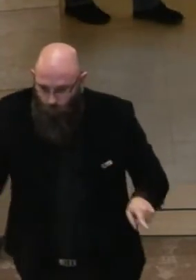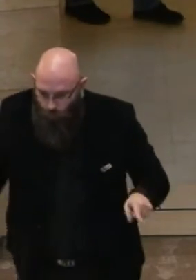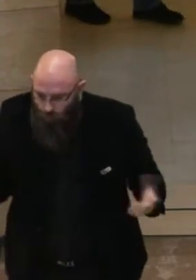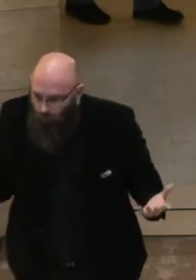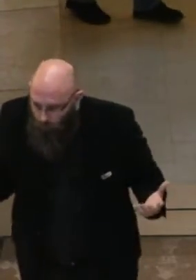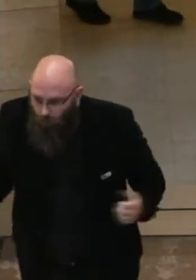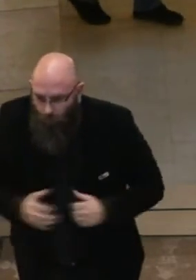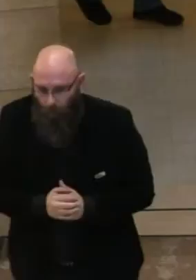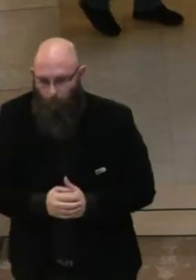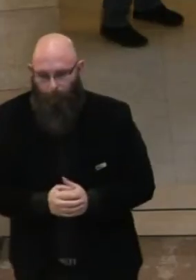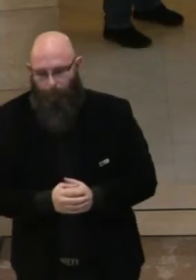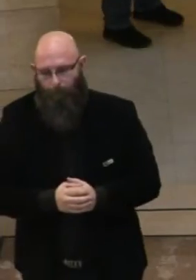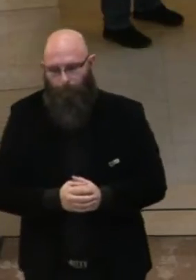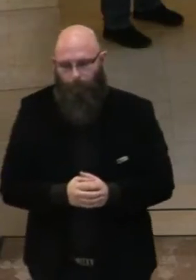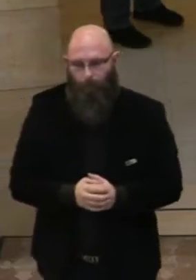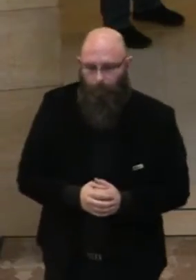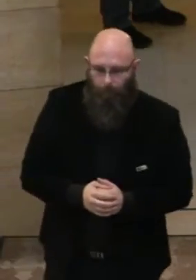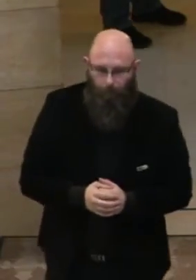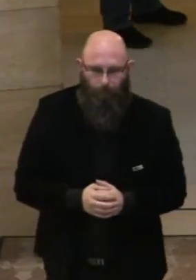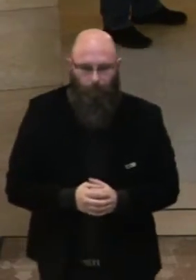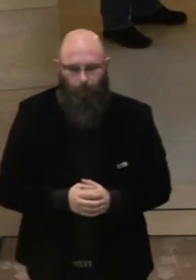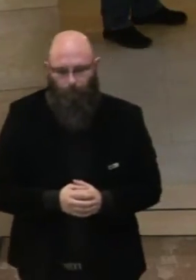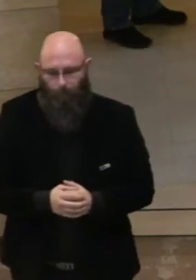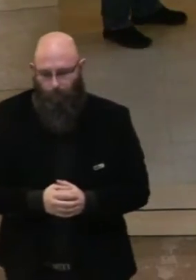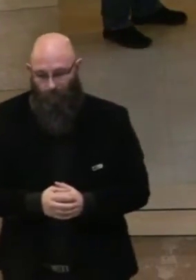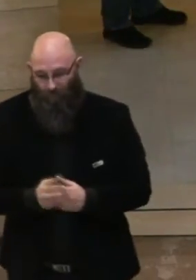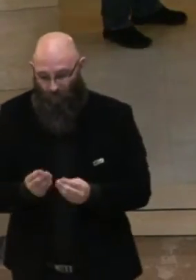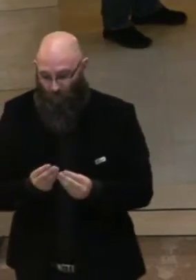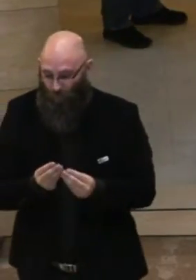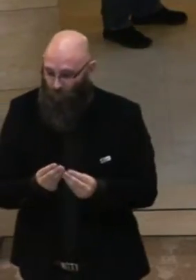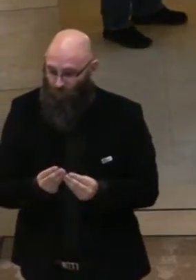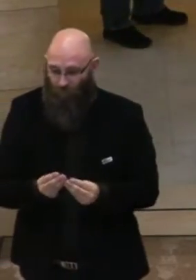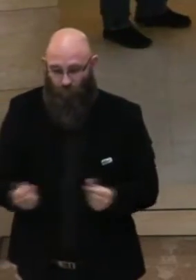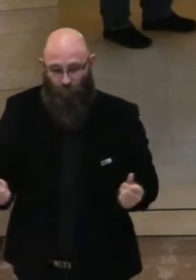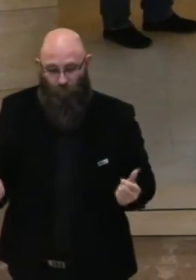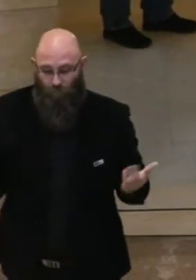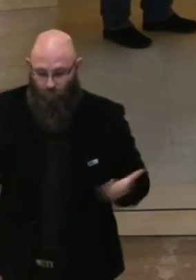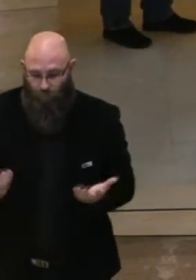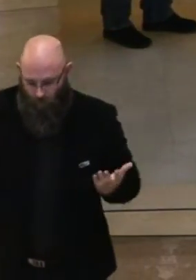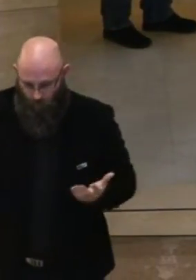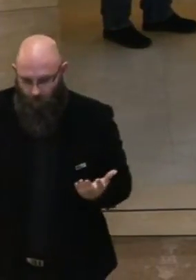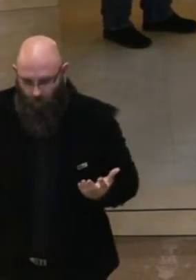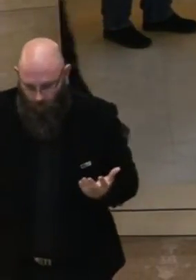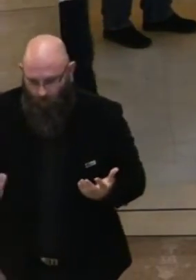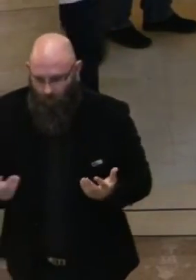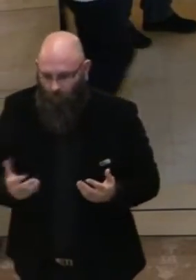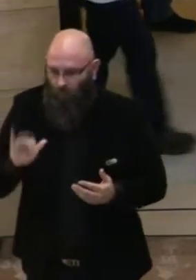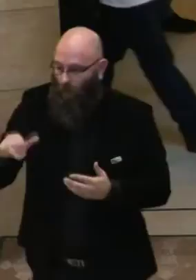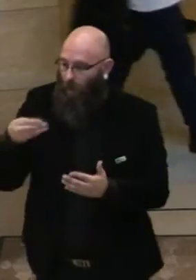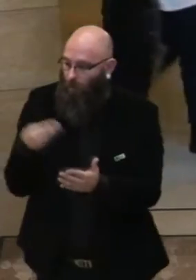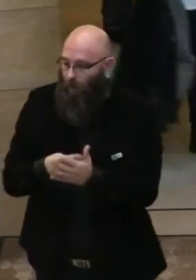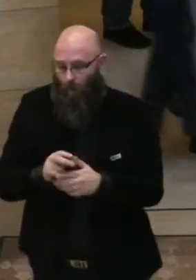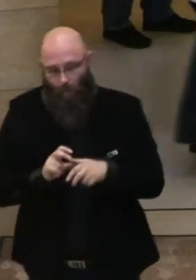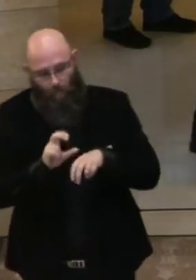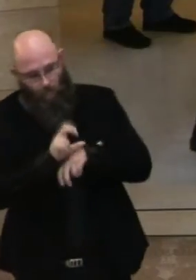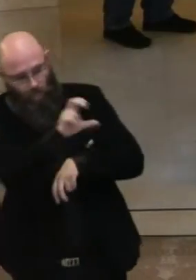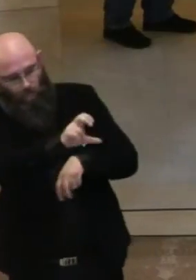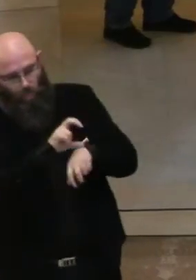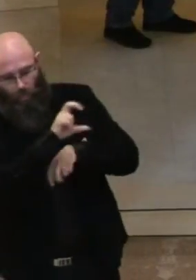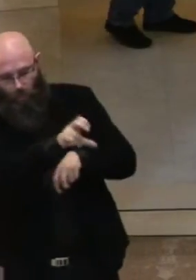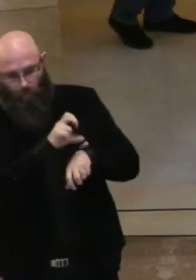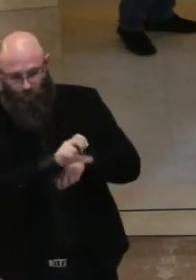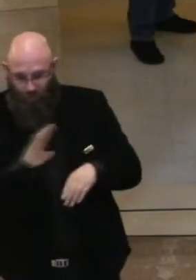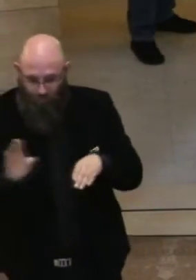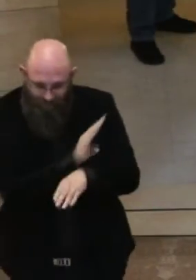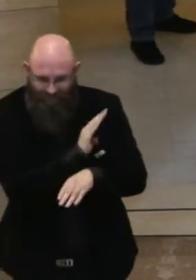Well, the solution is to end fractional reserve lending, but that can only be done at the federal level with a bill